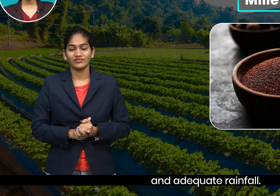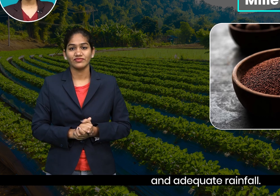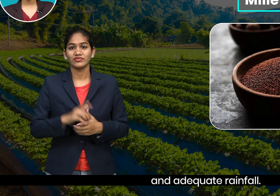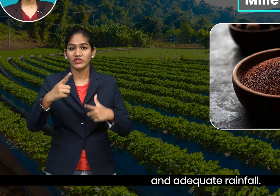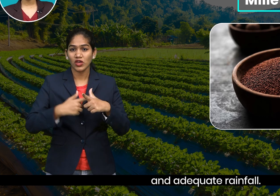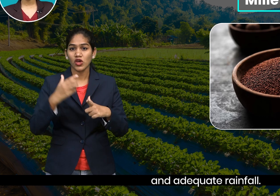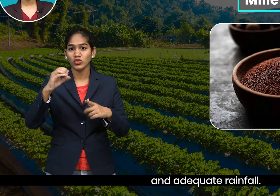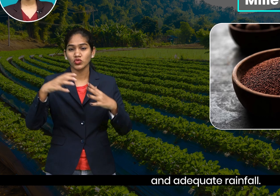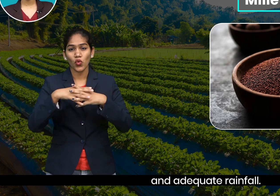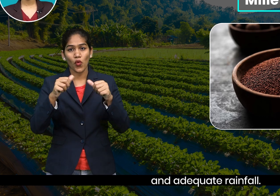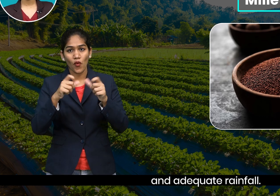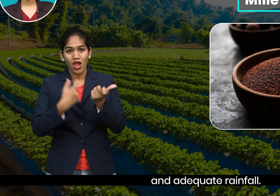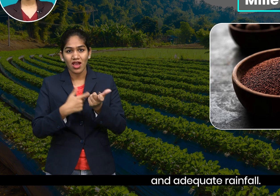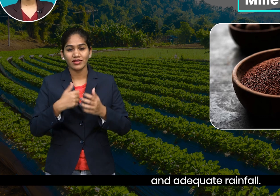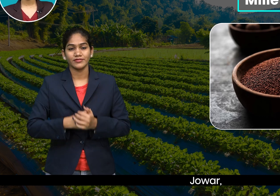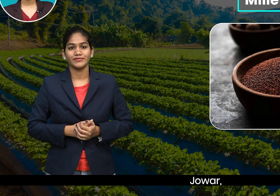Jowar,